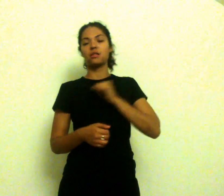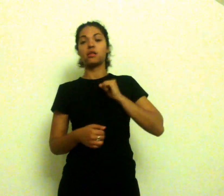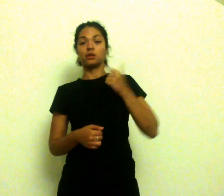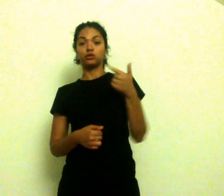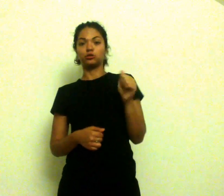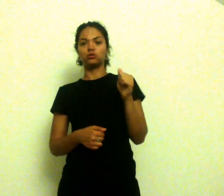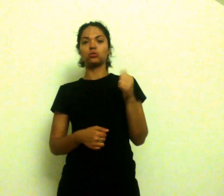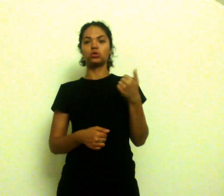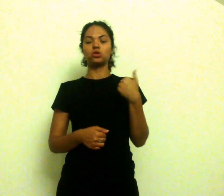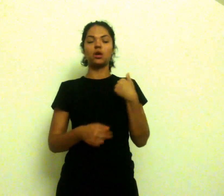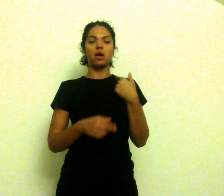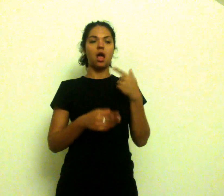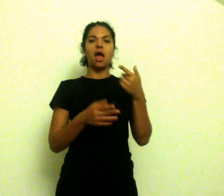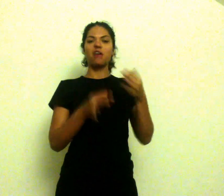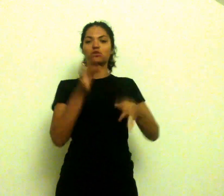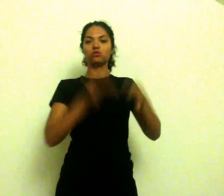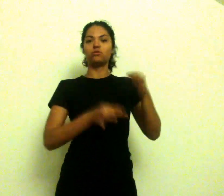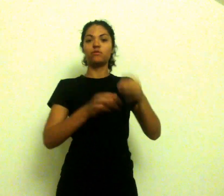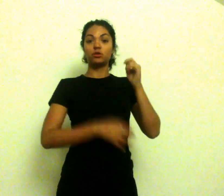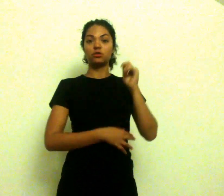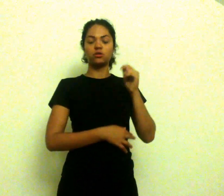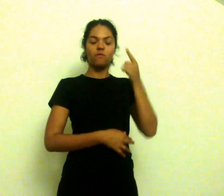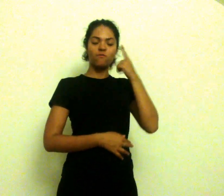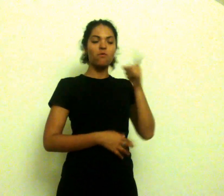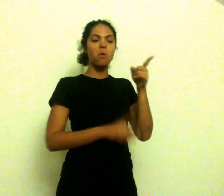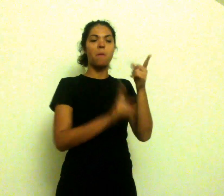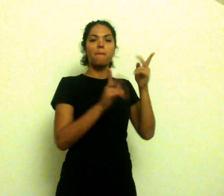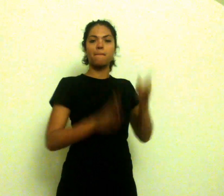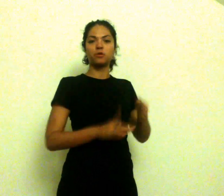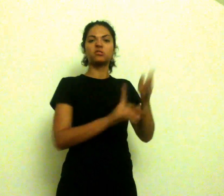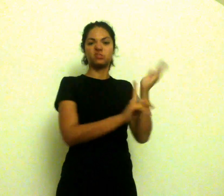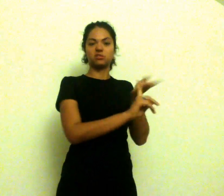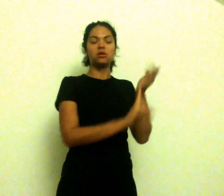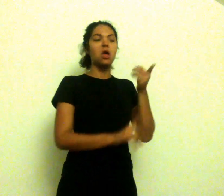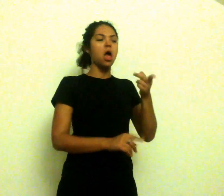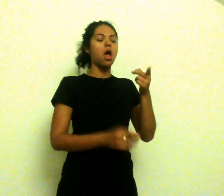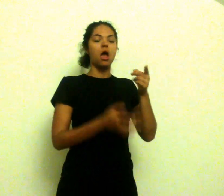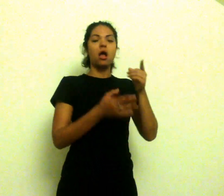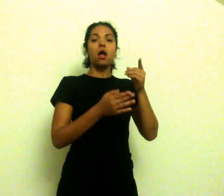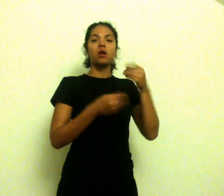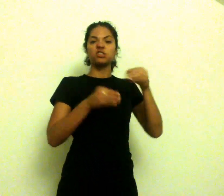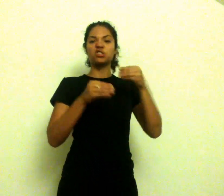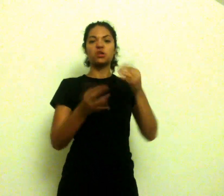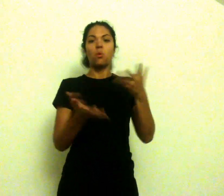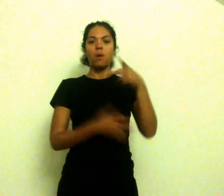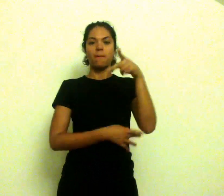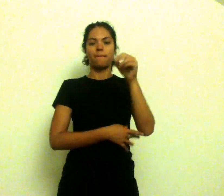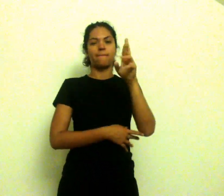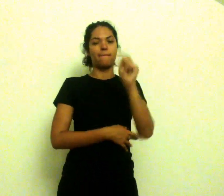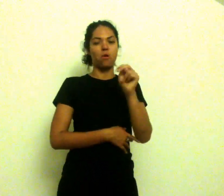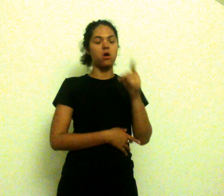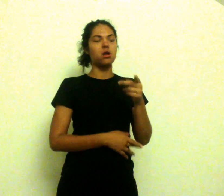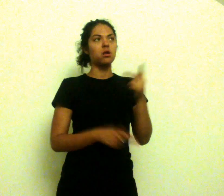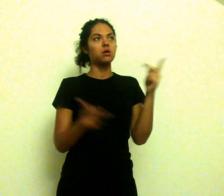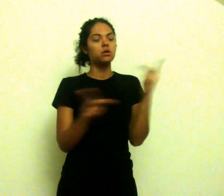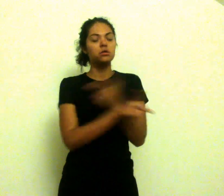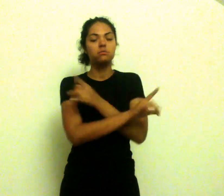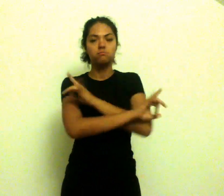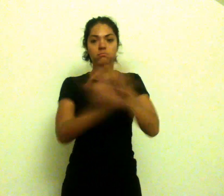so bad that it made ordinary pornography look pretty decent. But it took them many, many days to even select the members